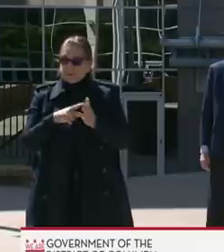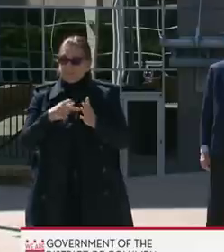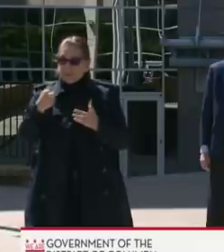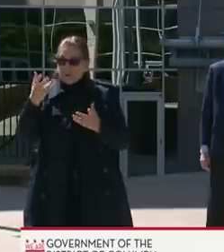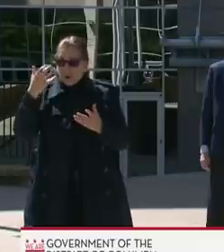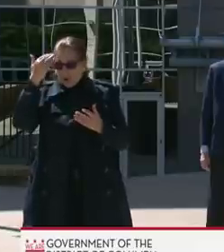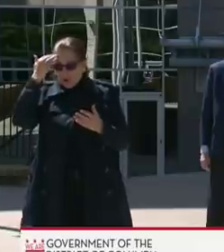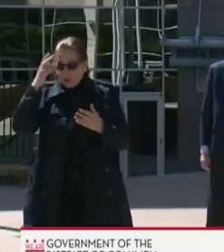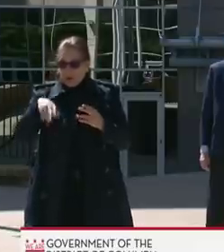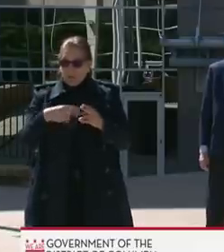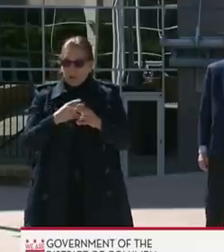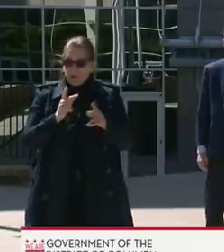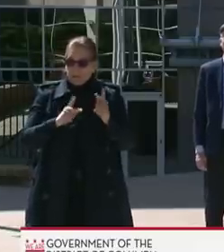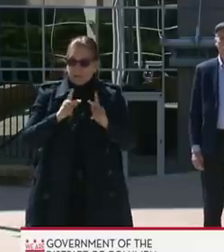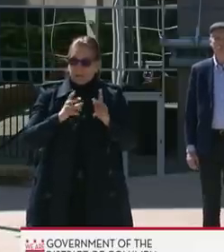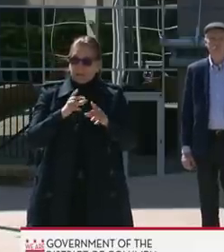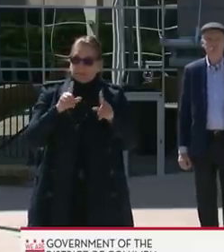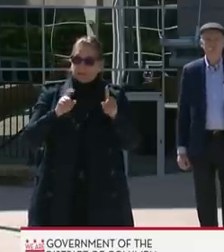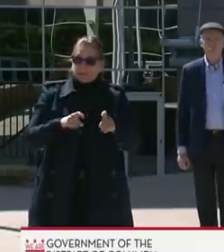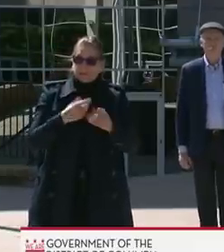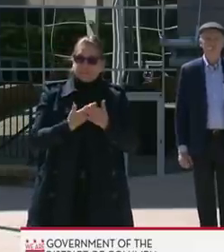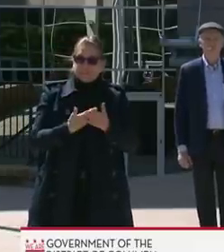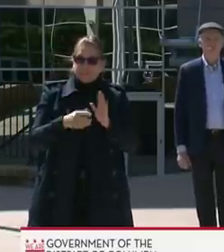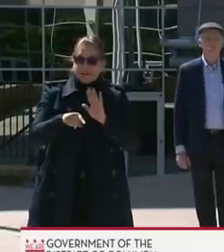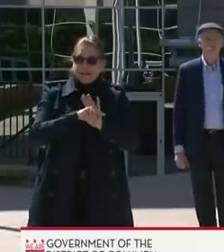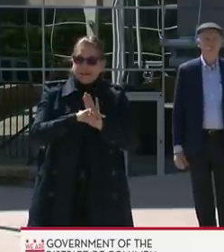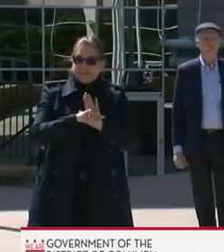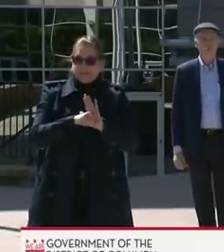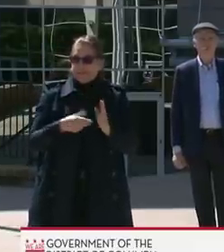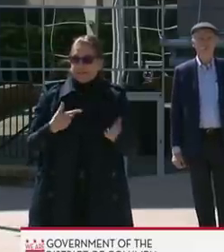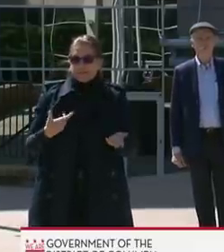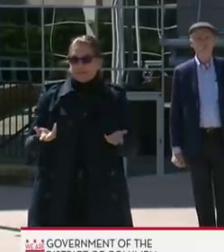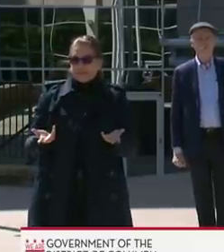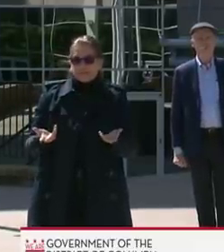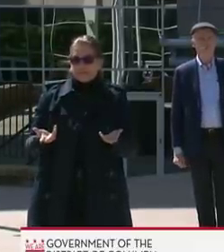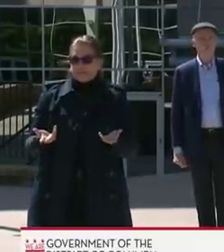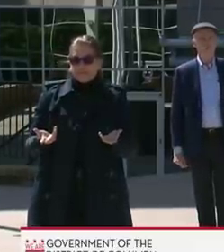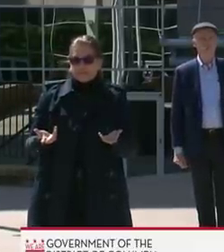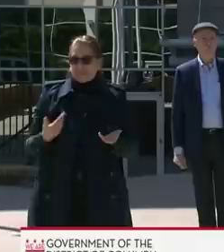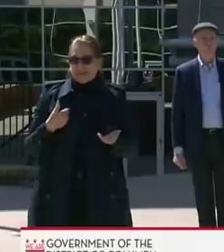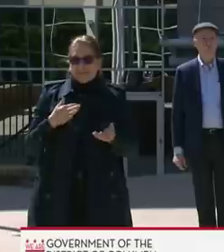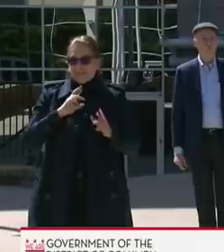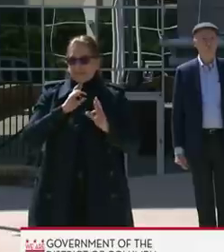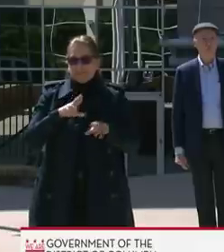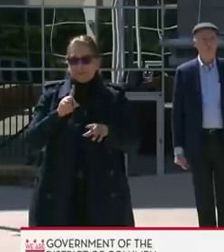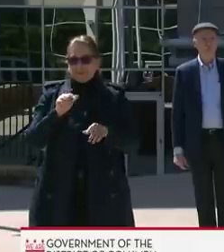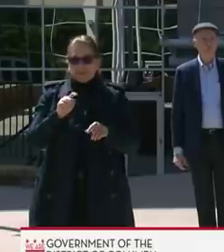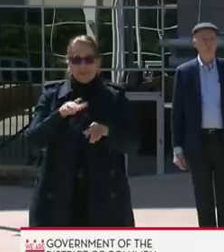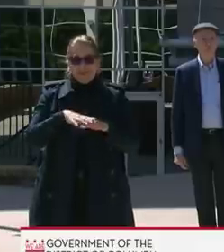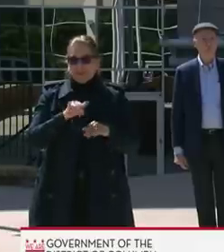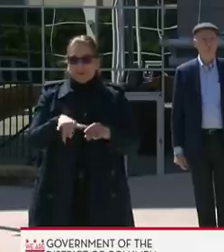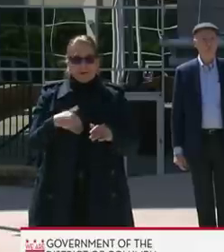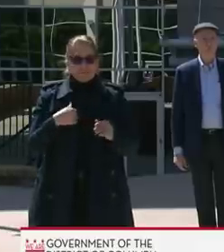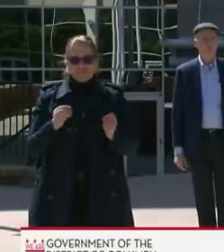negatives? Okay. I'm not sure if we've reported that. Let me check. Yes. Getting back